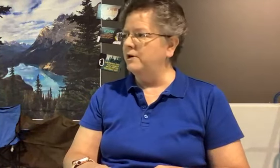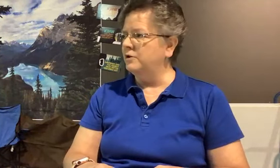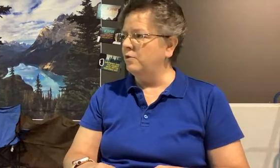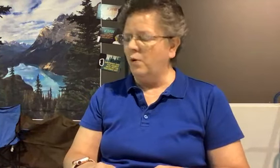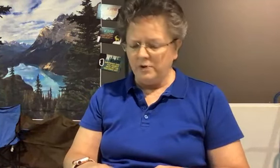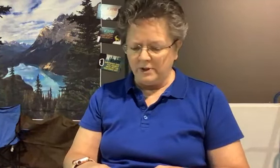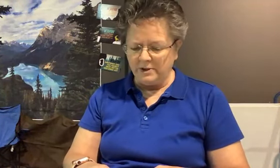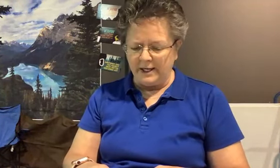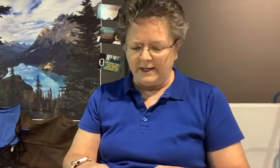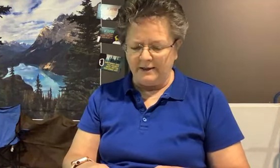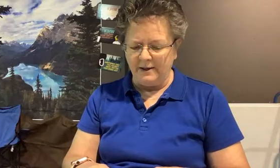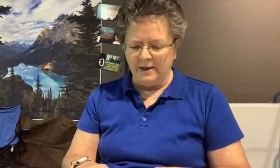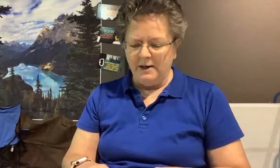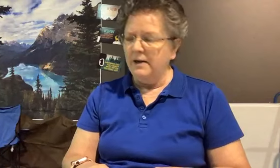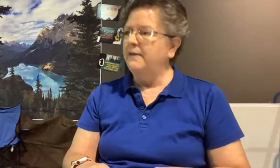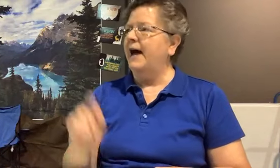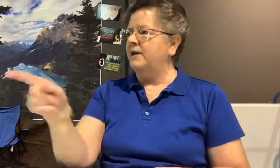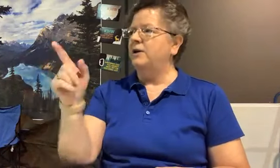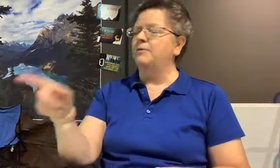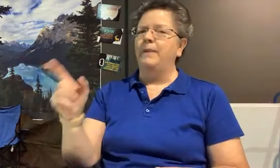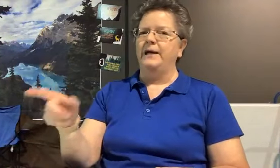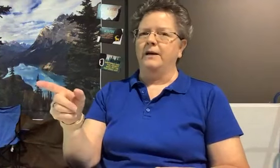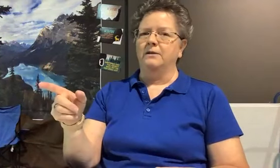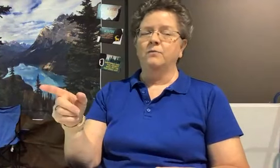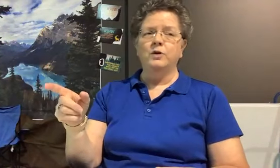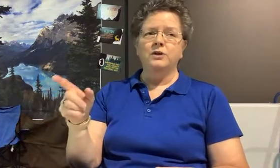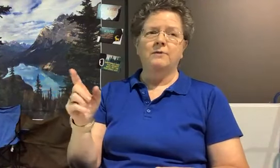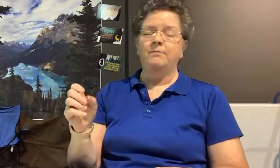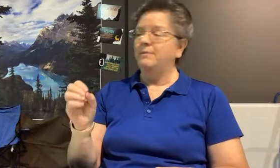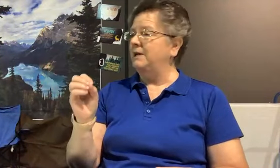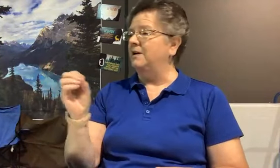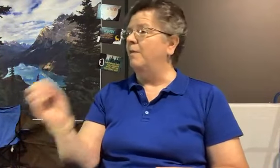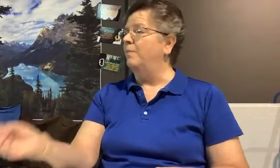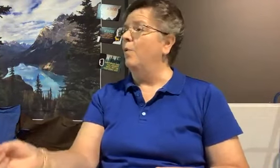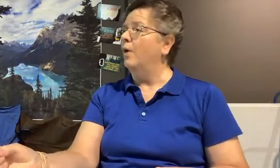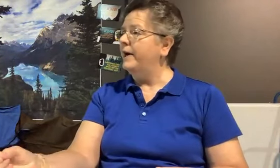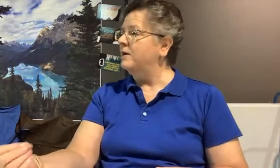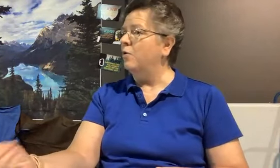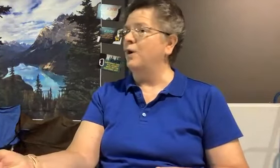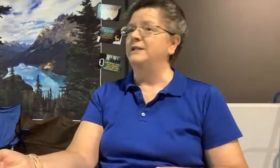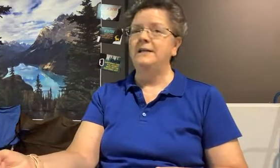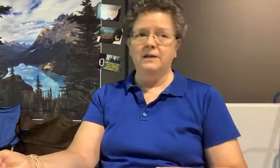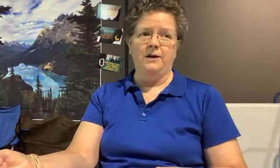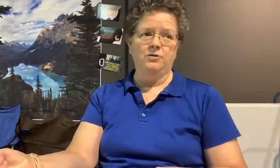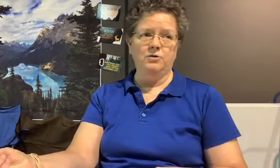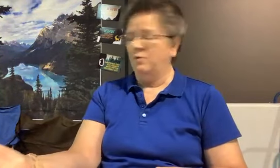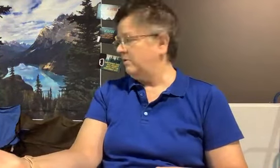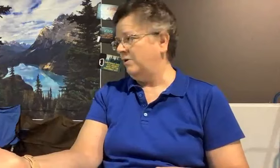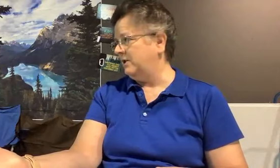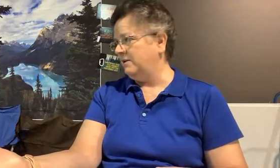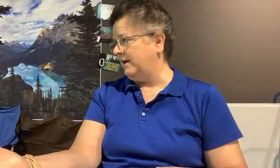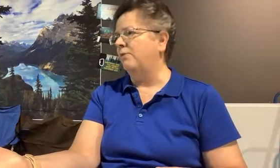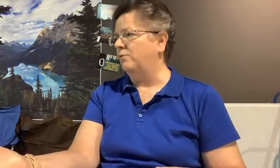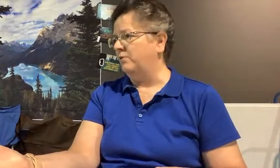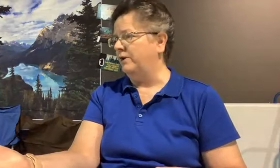it's quoted as saying, that young man, which can mean a boy or a teenager, so we don't know exactly how old he